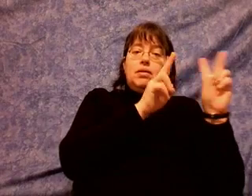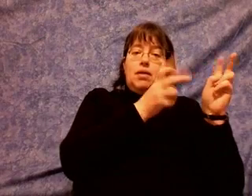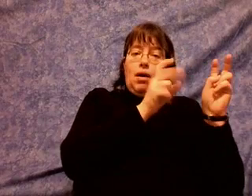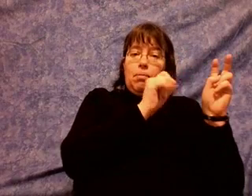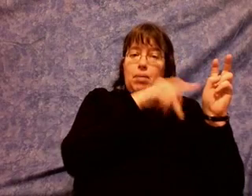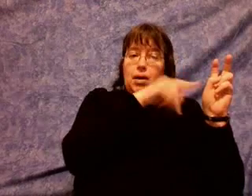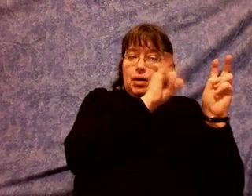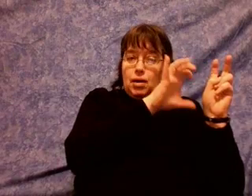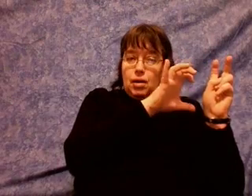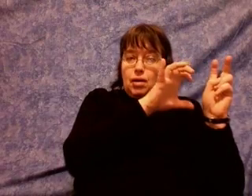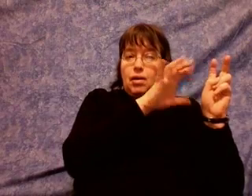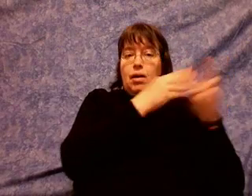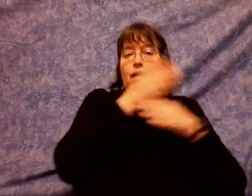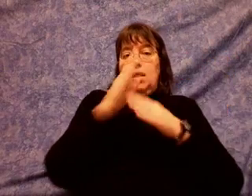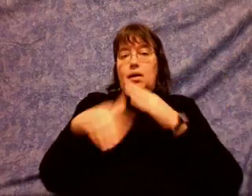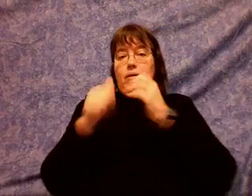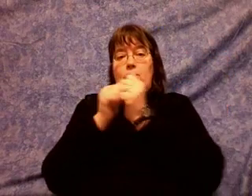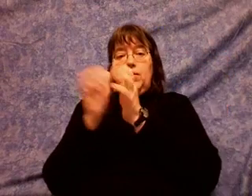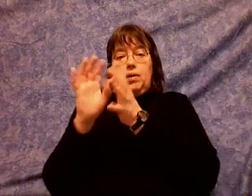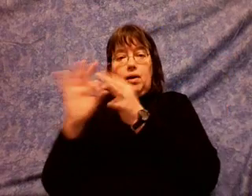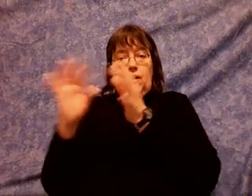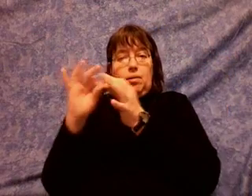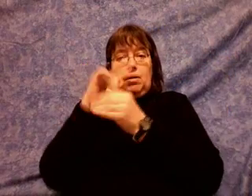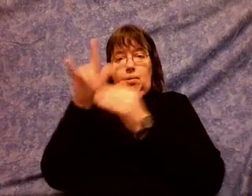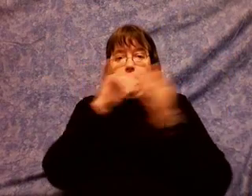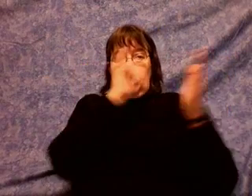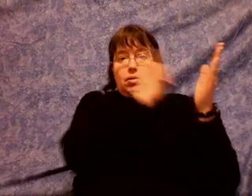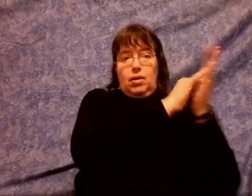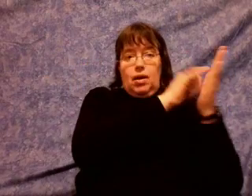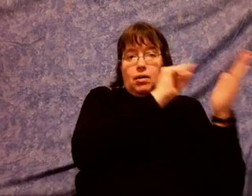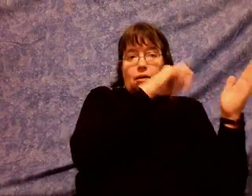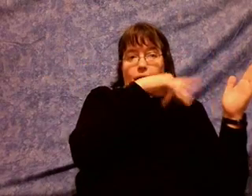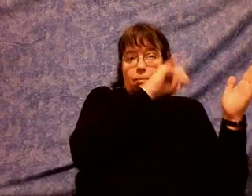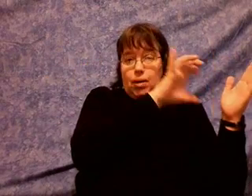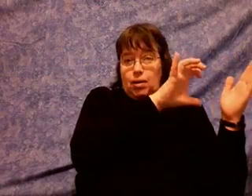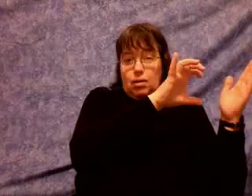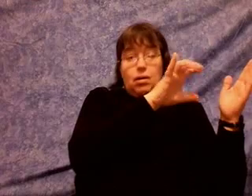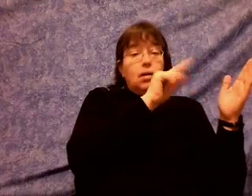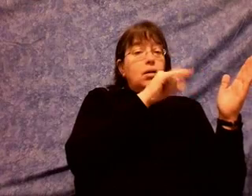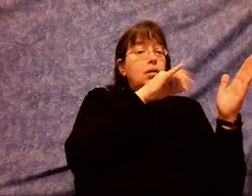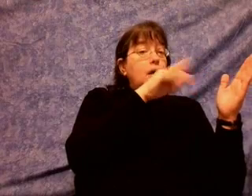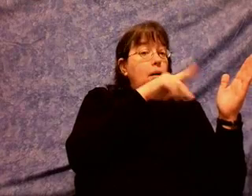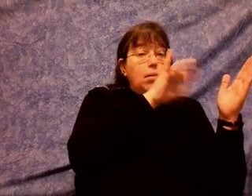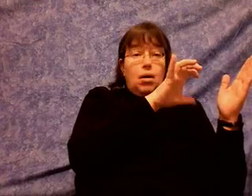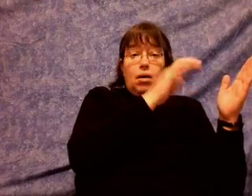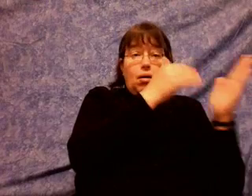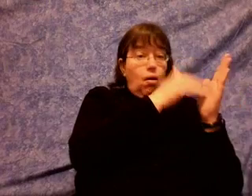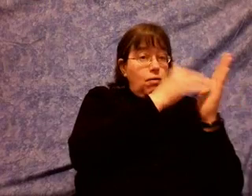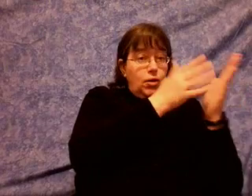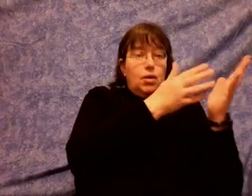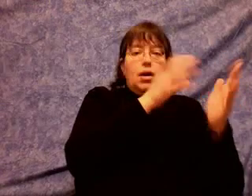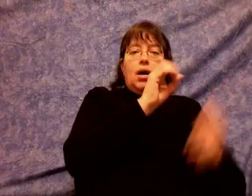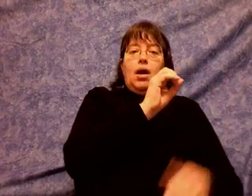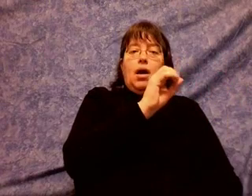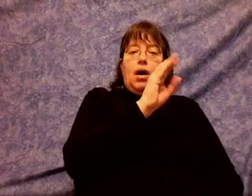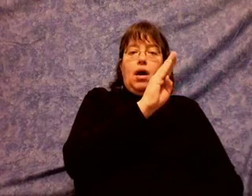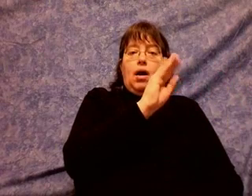Often it'll start with the topic and then end with the comment. And that topic is frequently